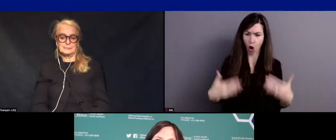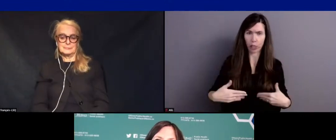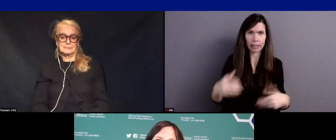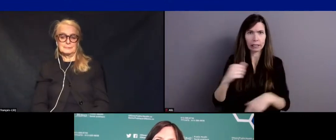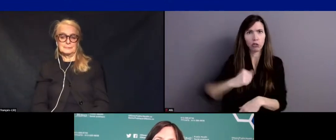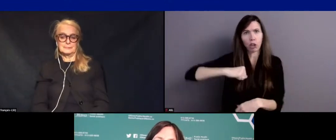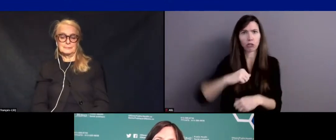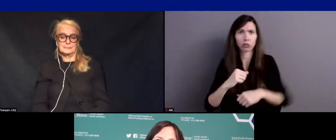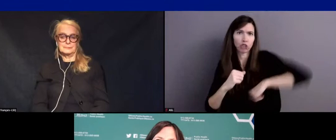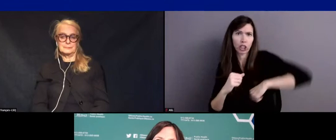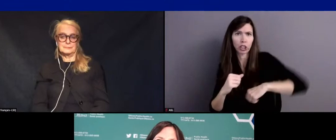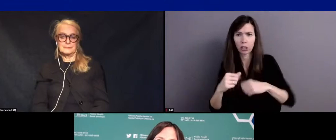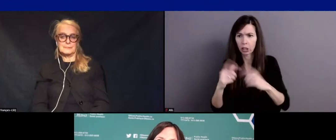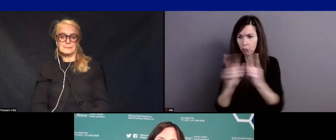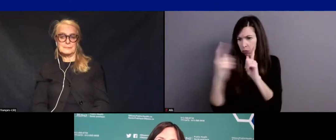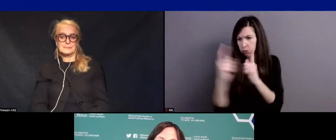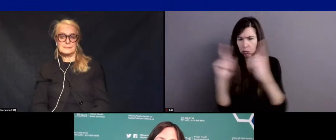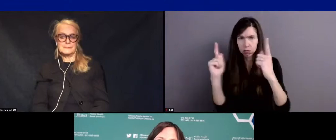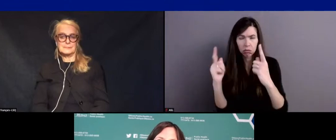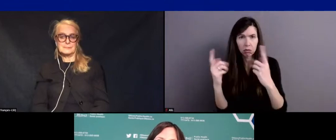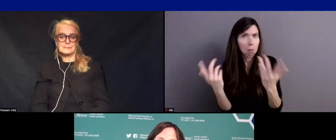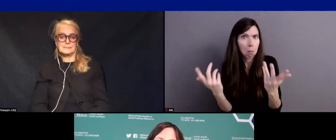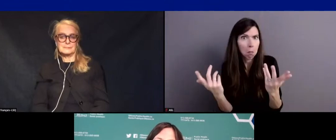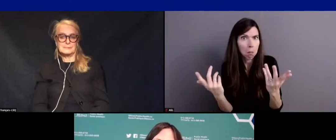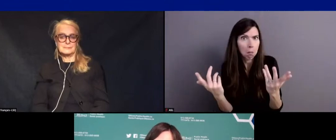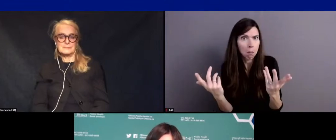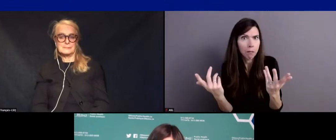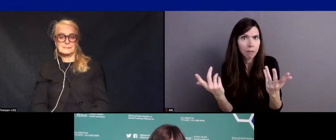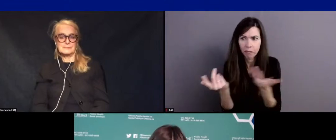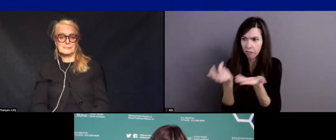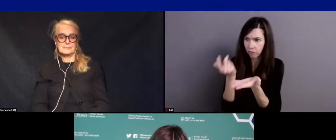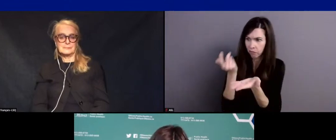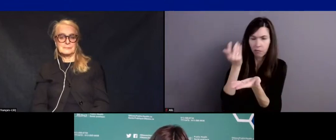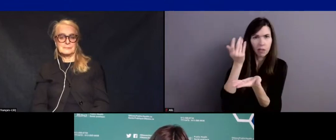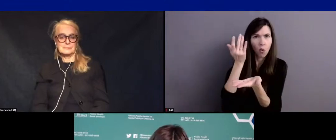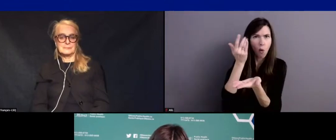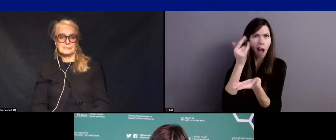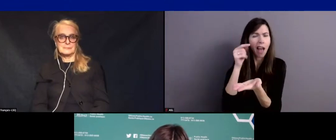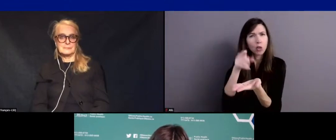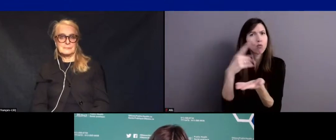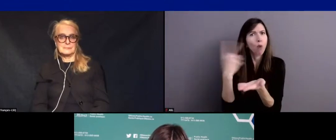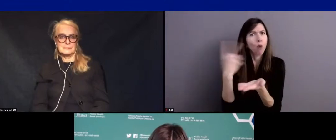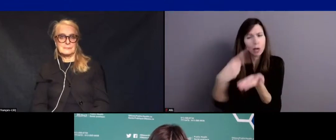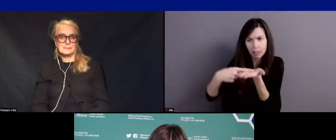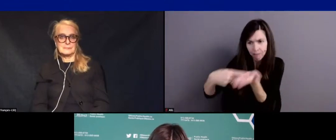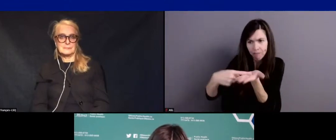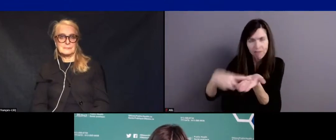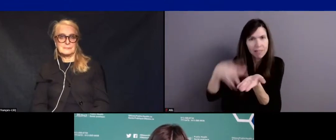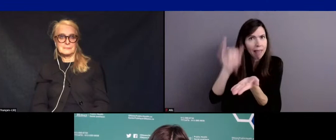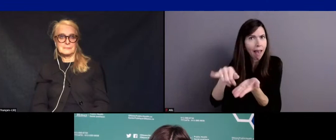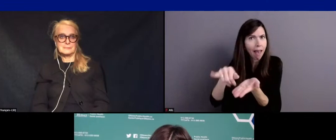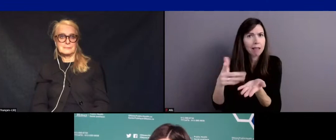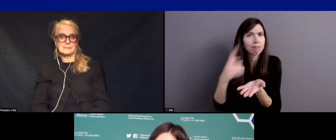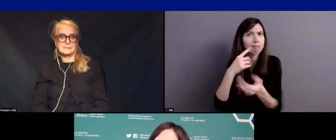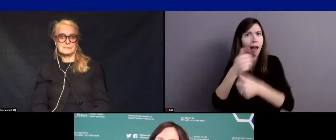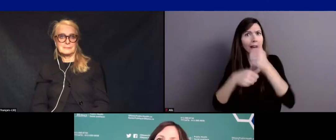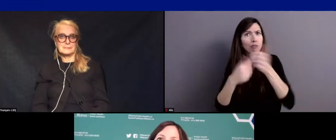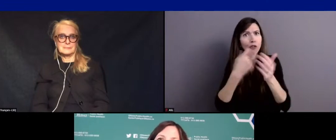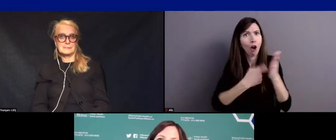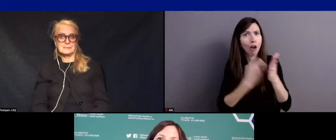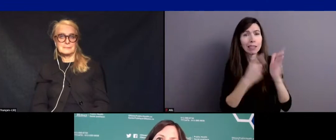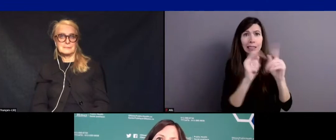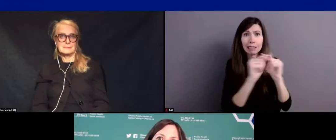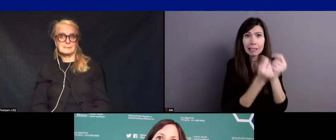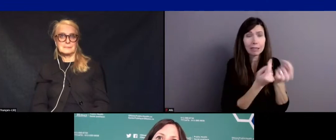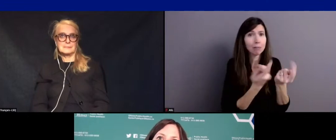targeted to proceed to the activity of hockey teams? When, in fact, on a